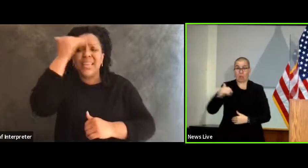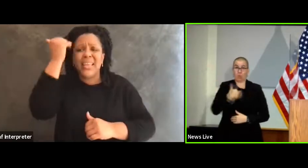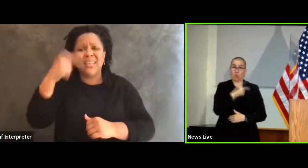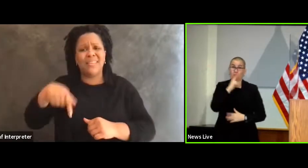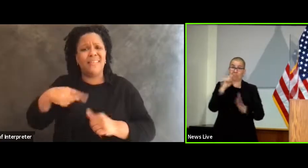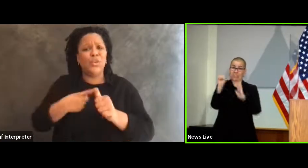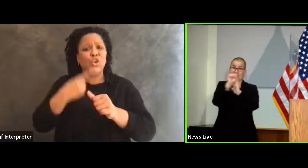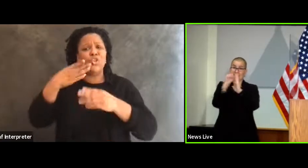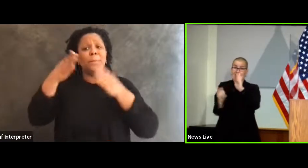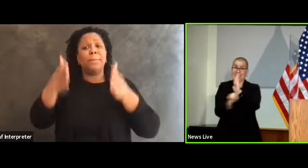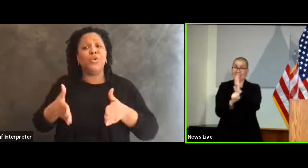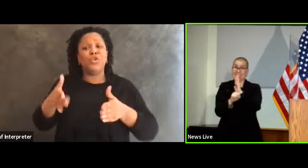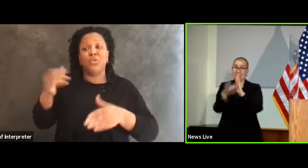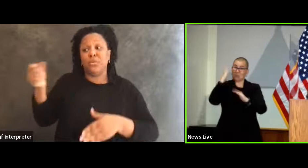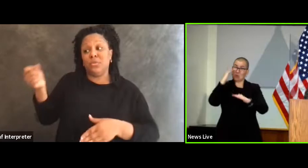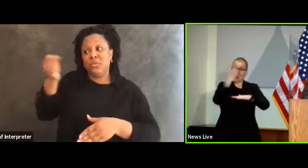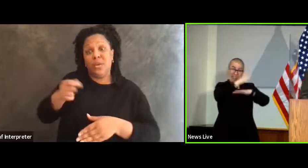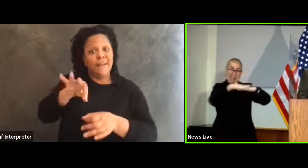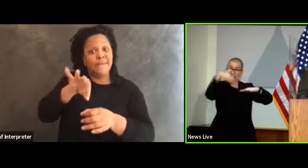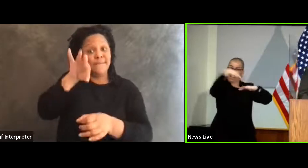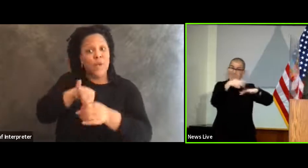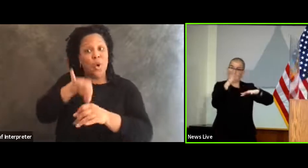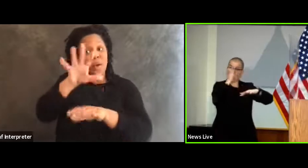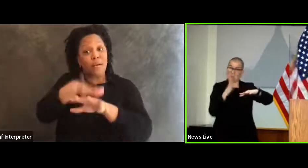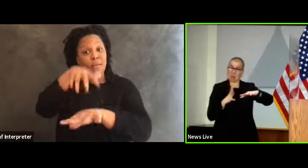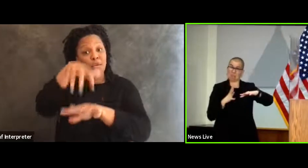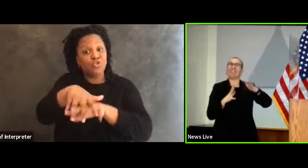be proud. That's progress. Lieutenant Governor Flanagan.